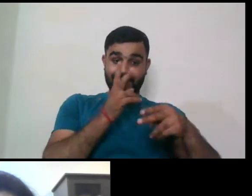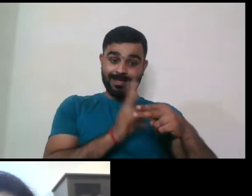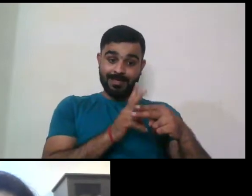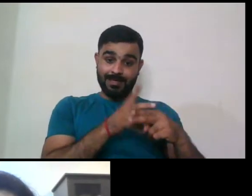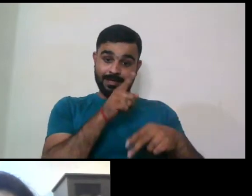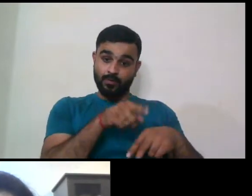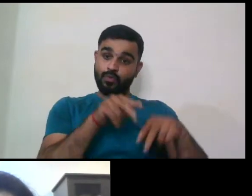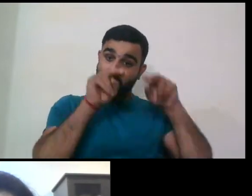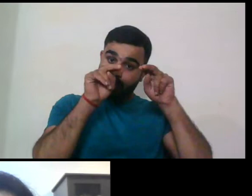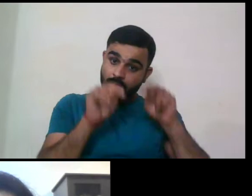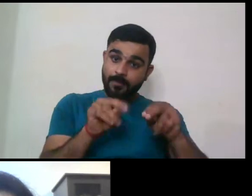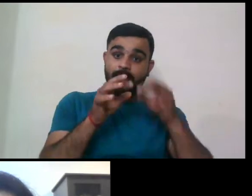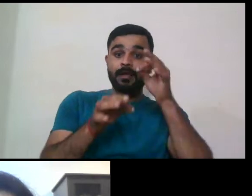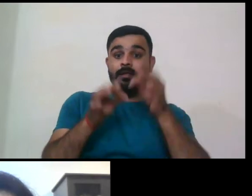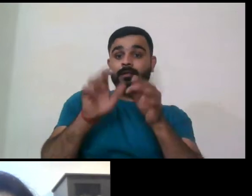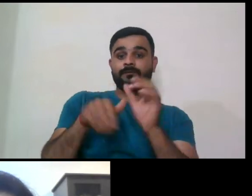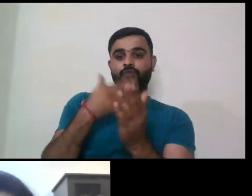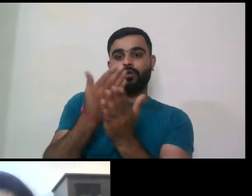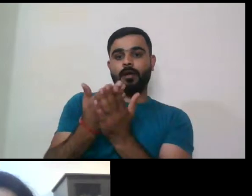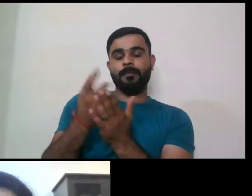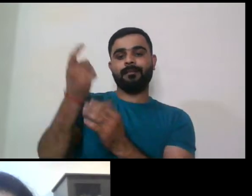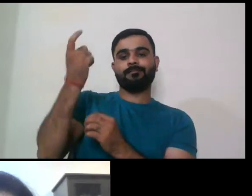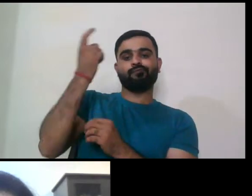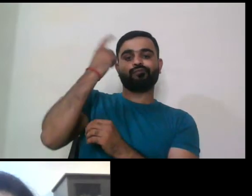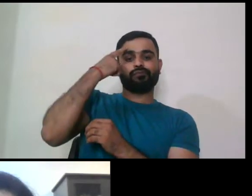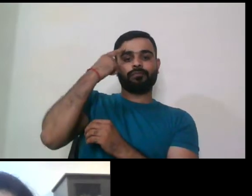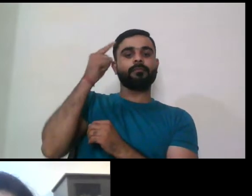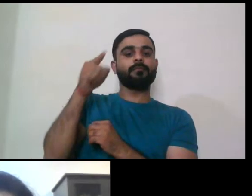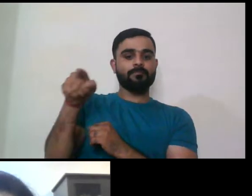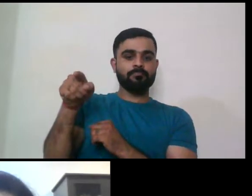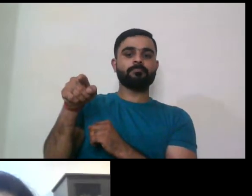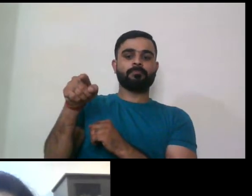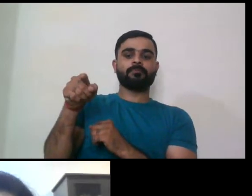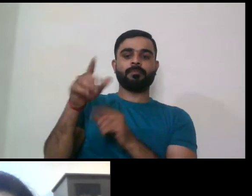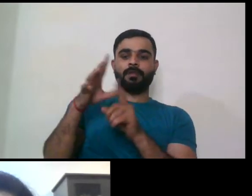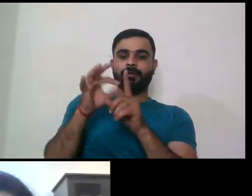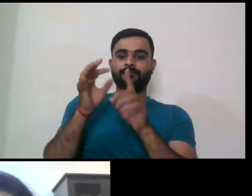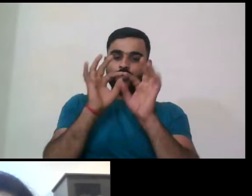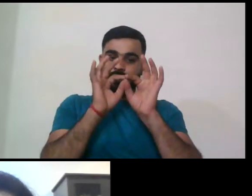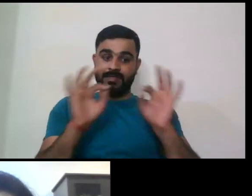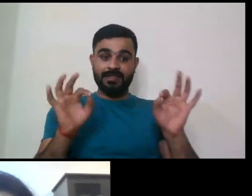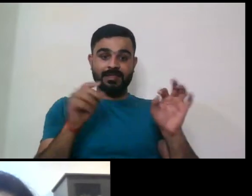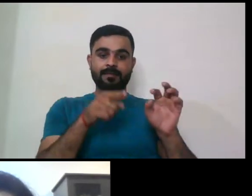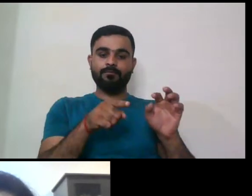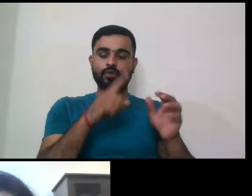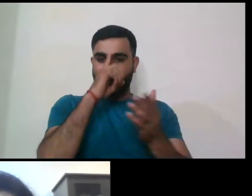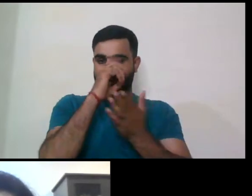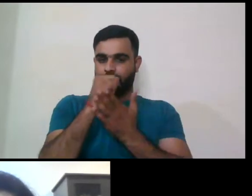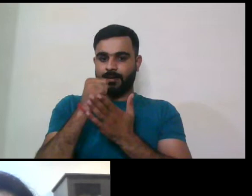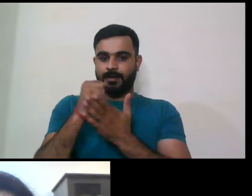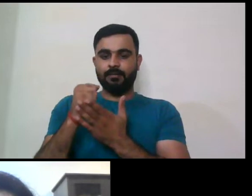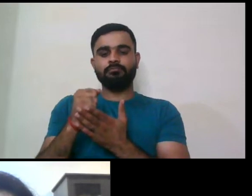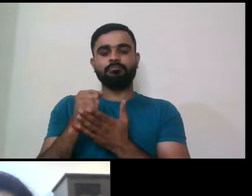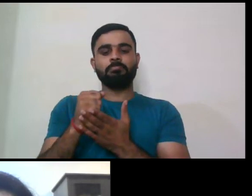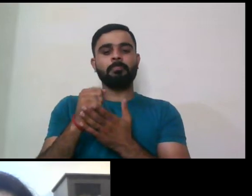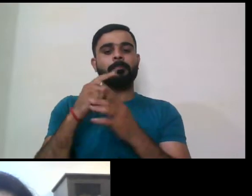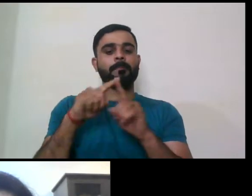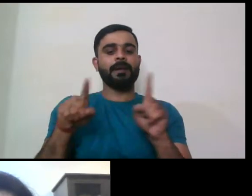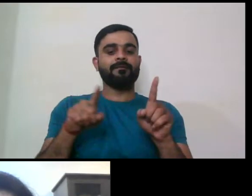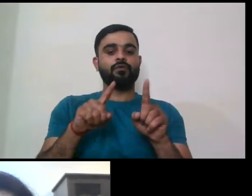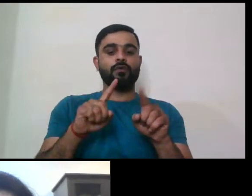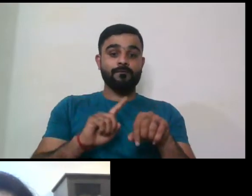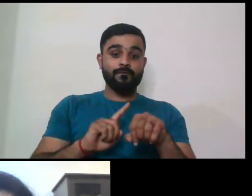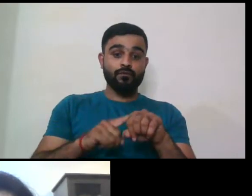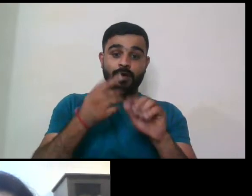still would require the judge to apply their mind to that simplified sort of decision. But at least, the